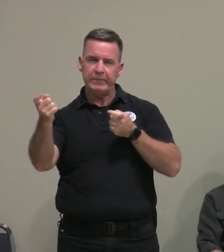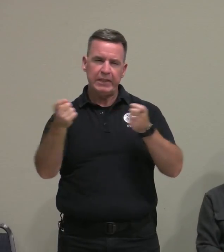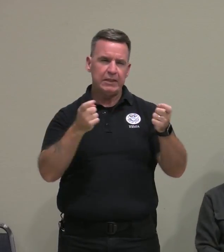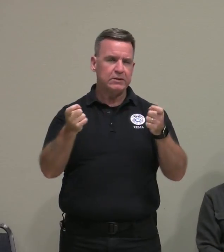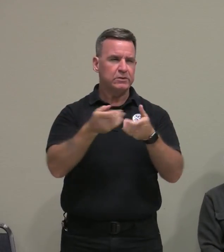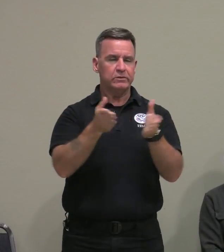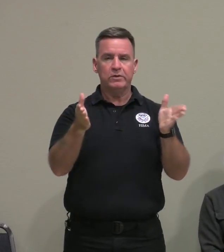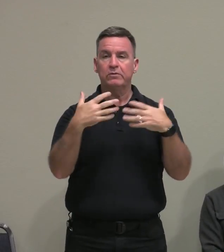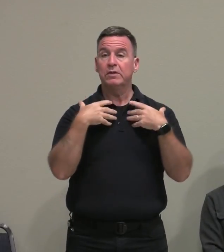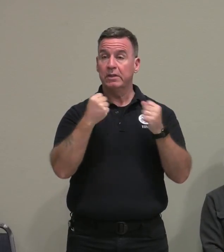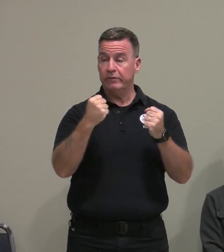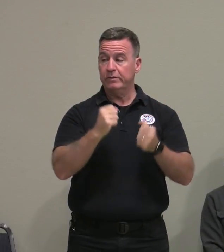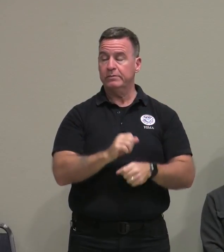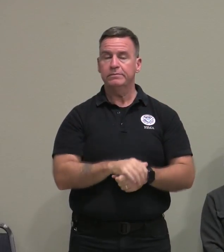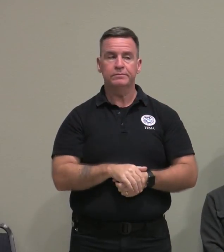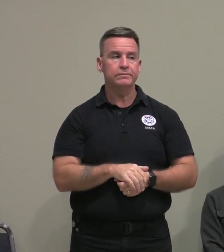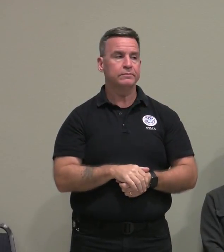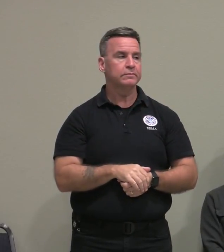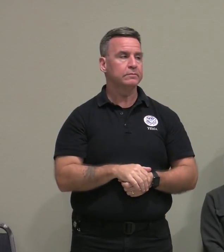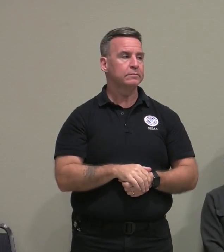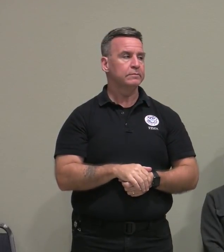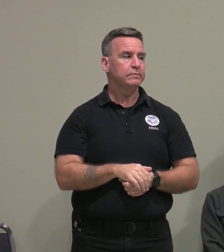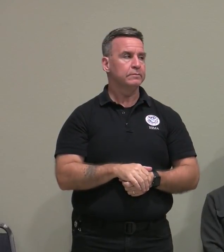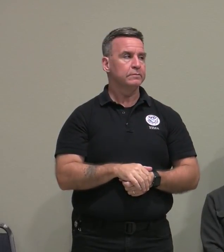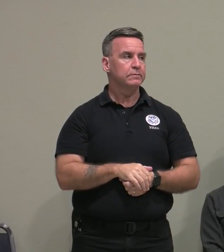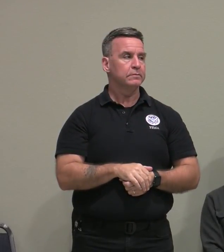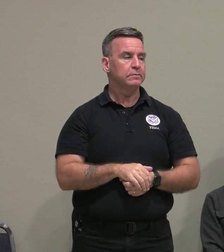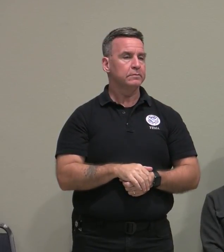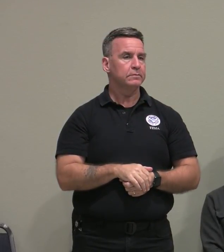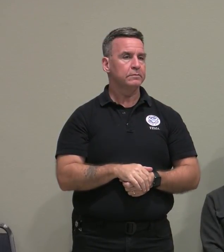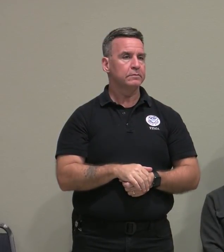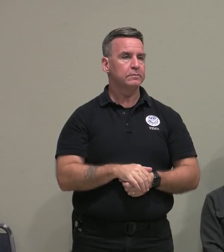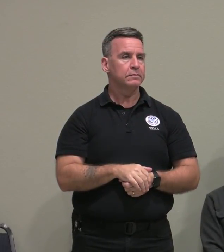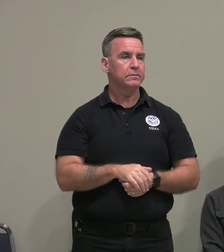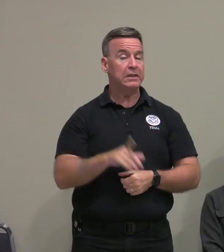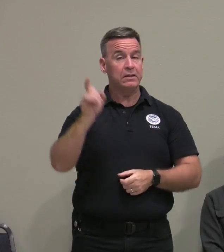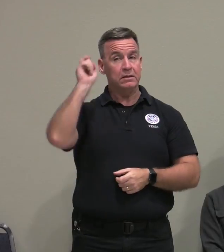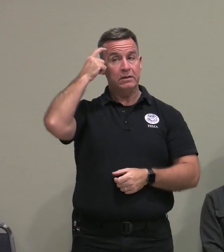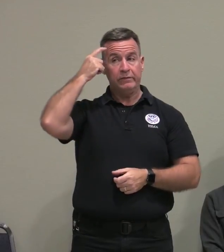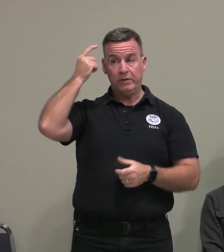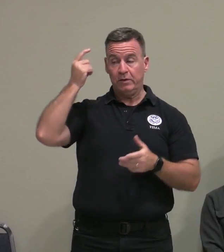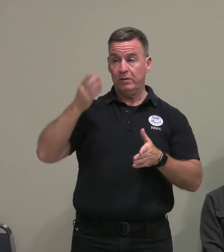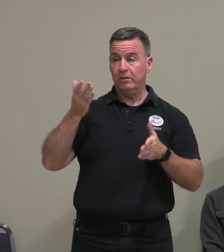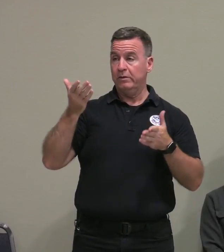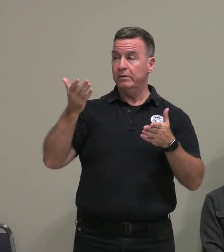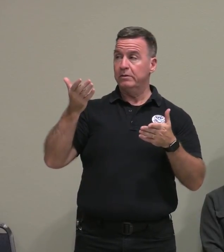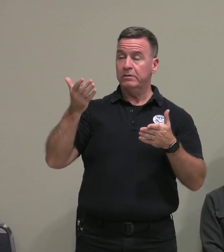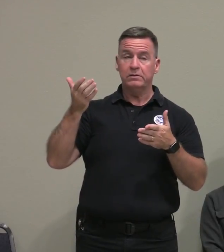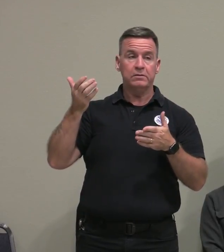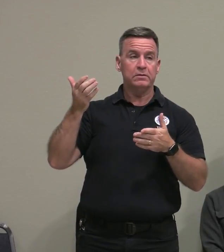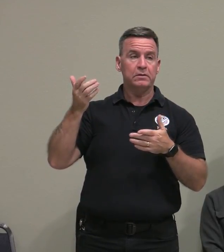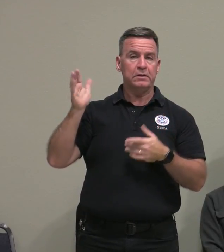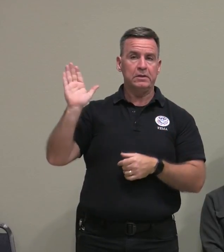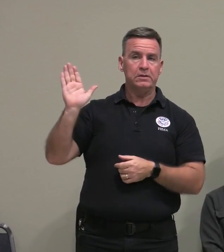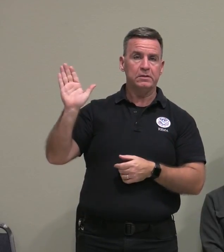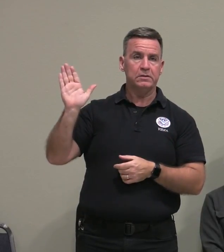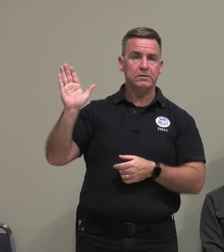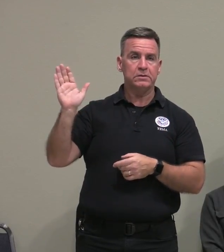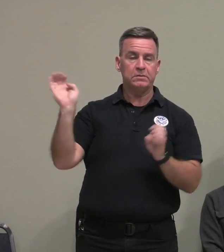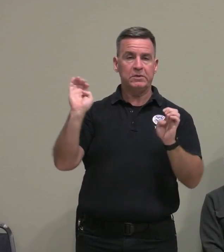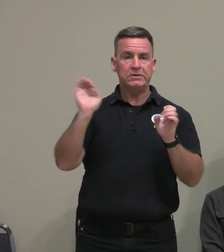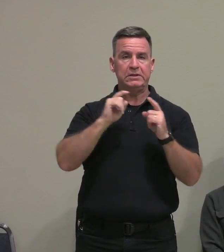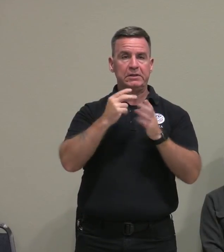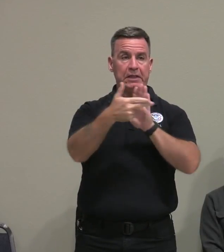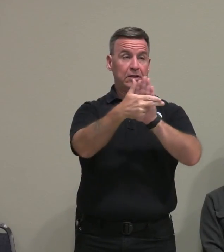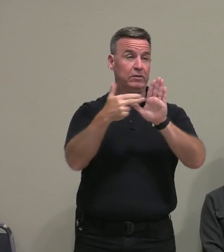the overall recovery effort. So the governor has already, in his emergency